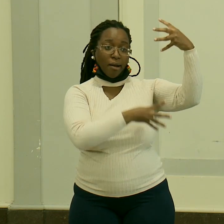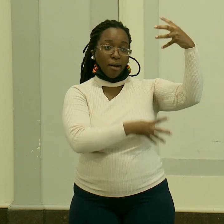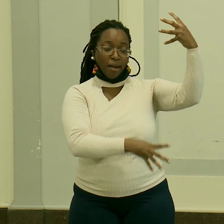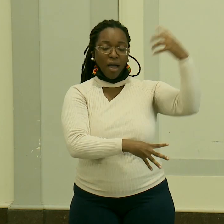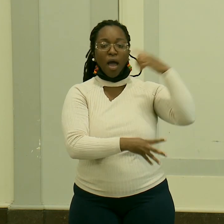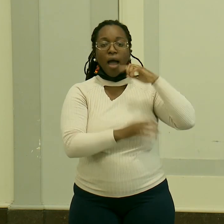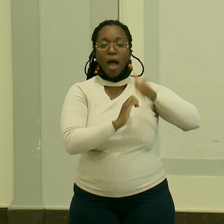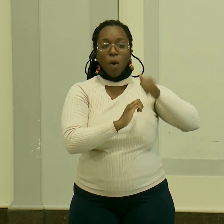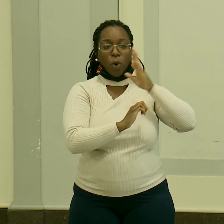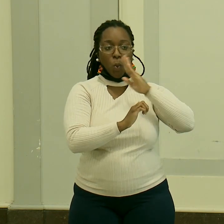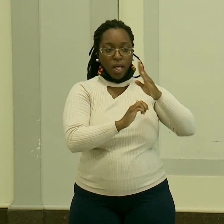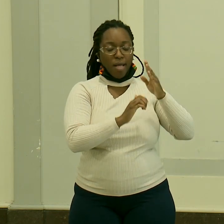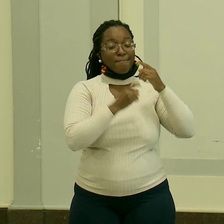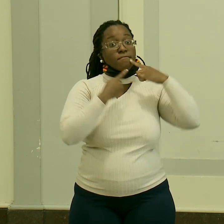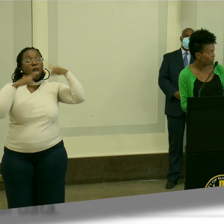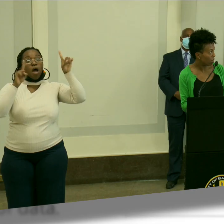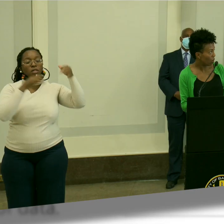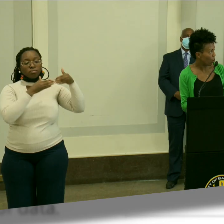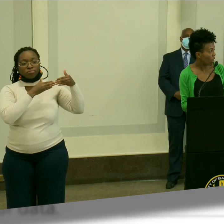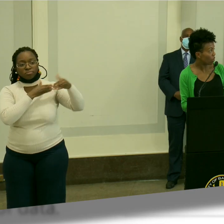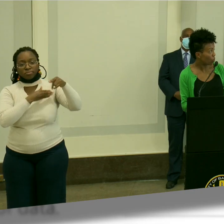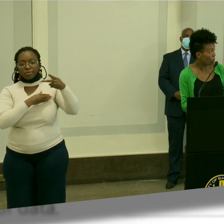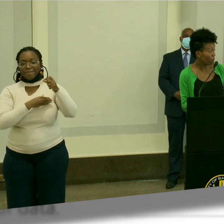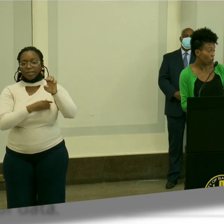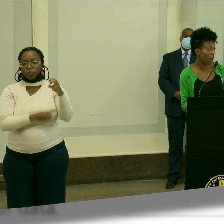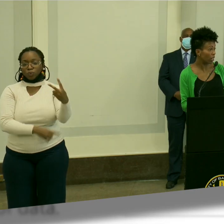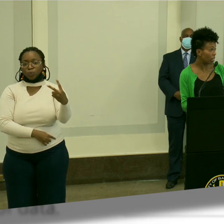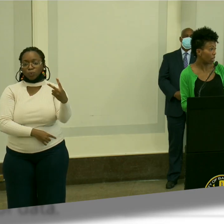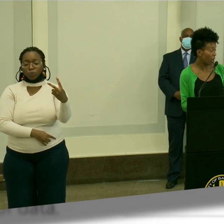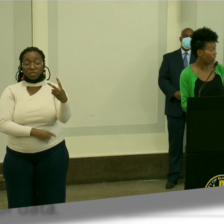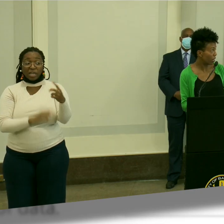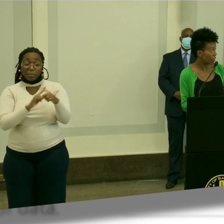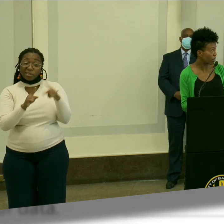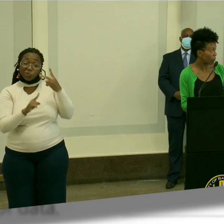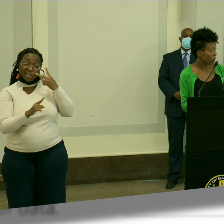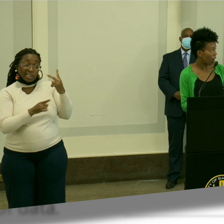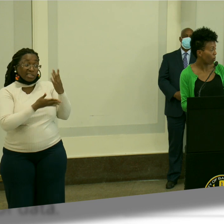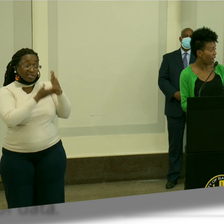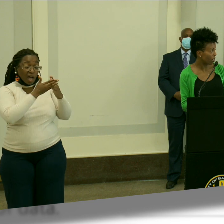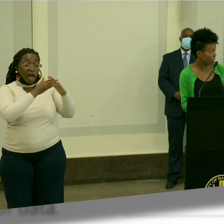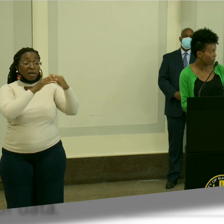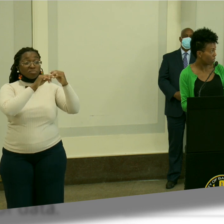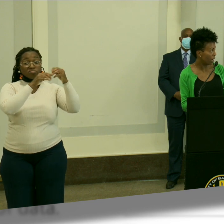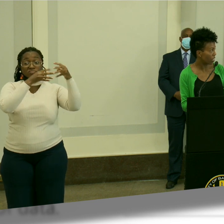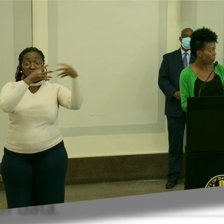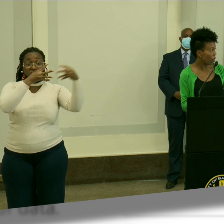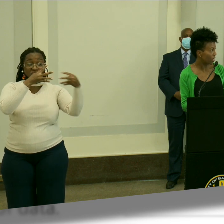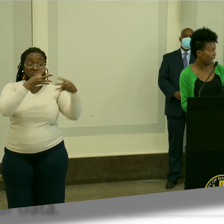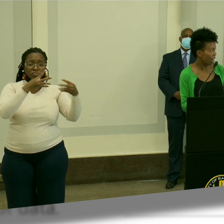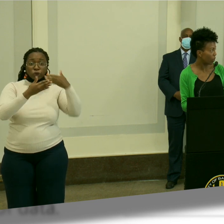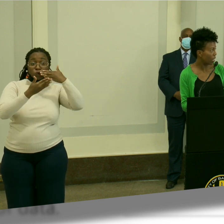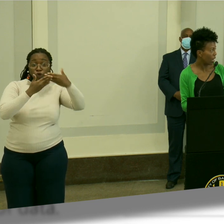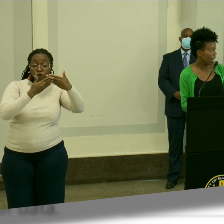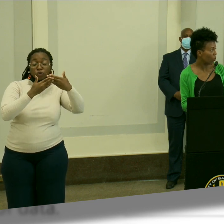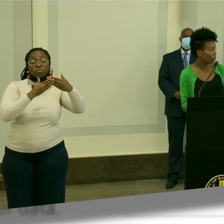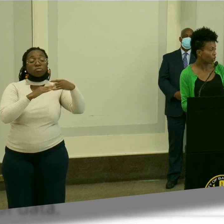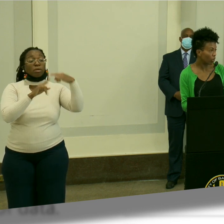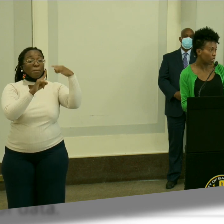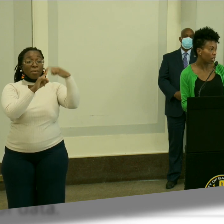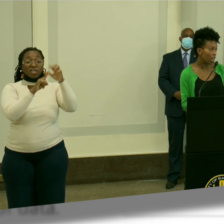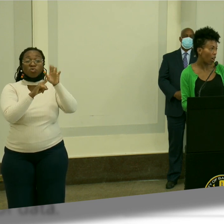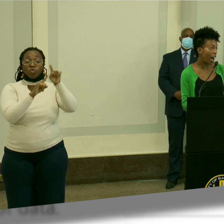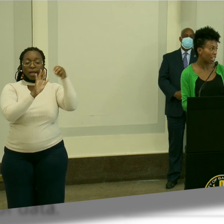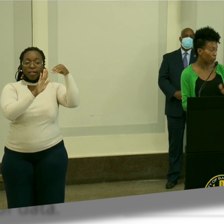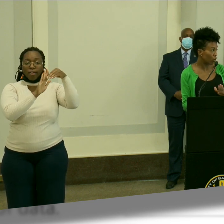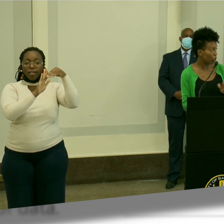next phase. As you can see, we are doing pretty well in some areas. Our positivity rates have gone down, and we're